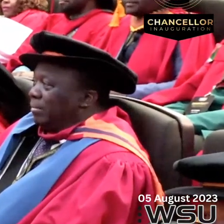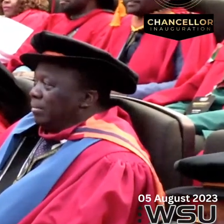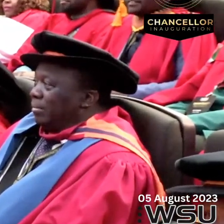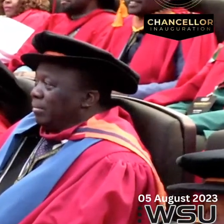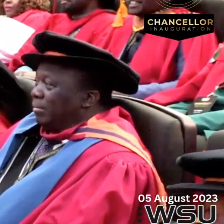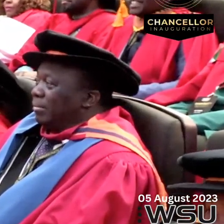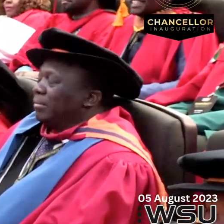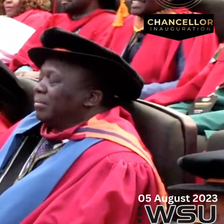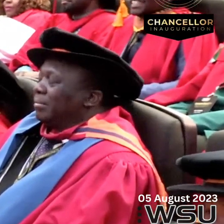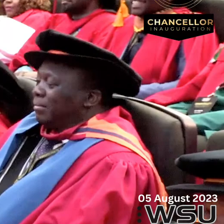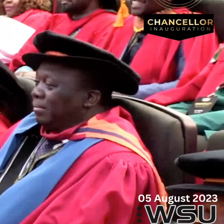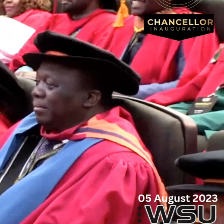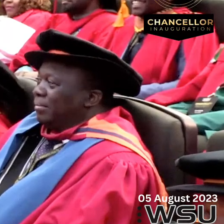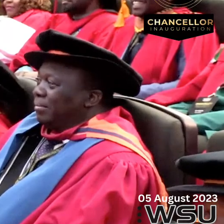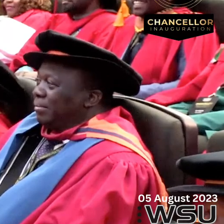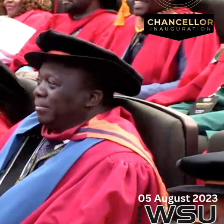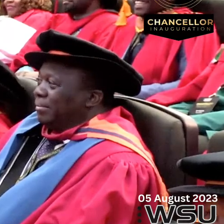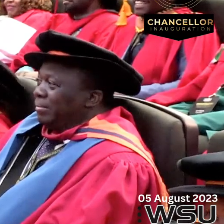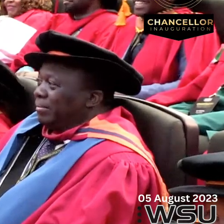an.